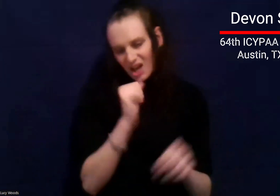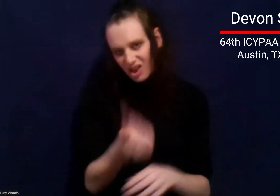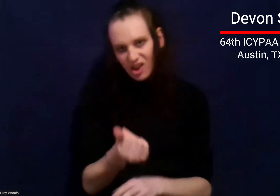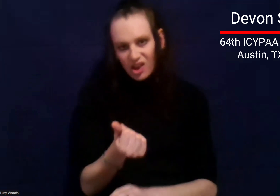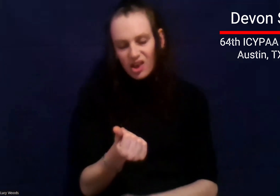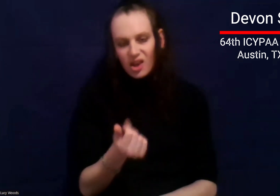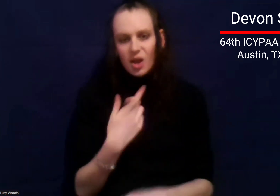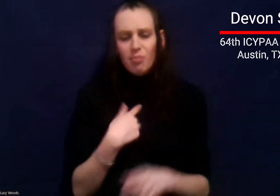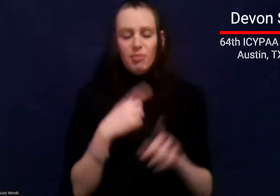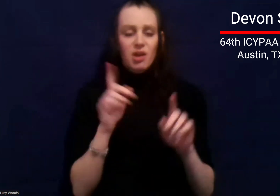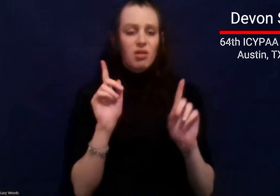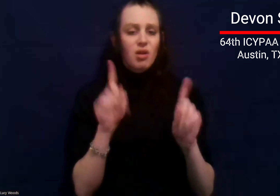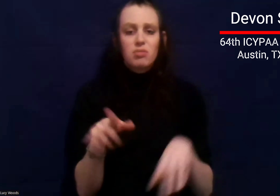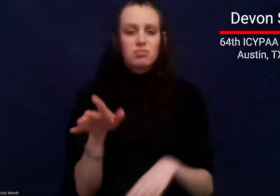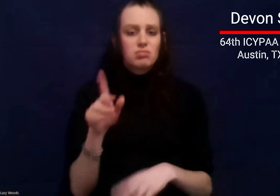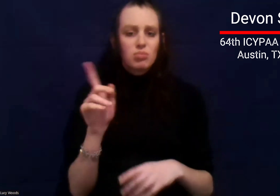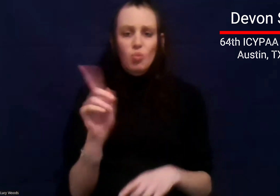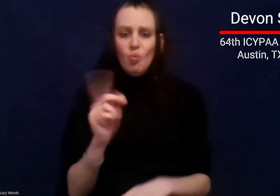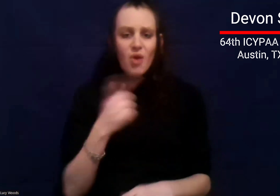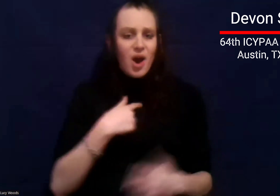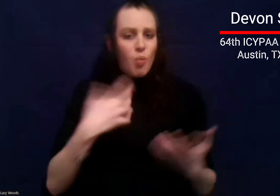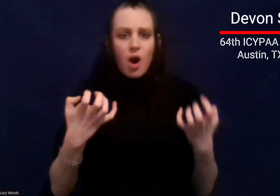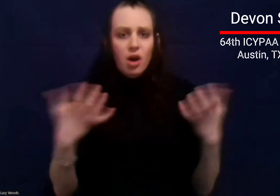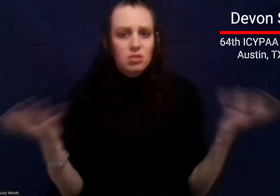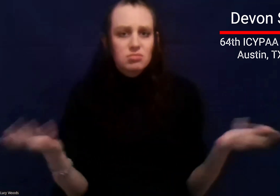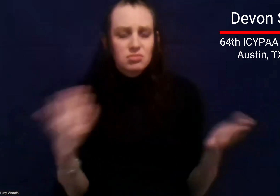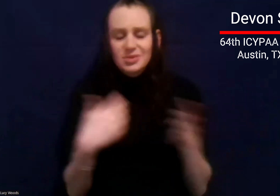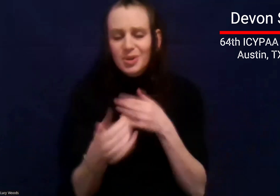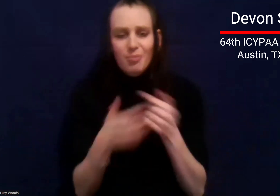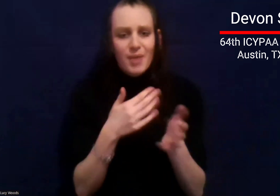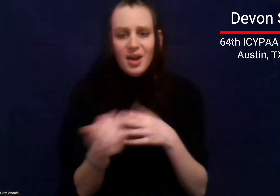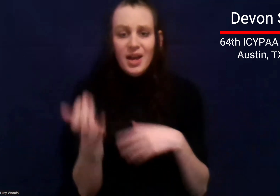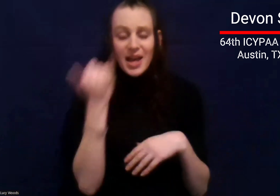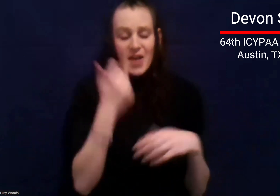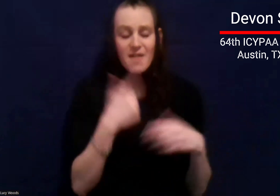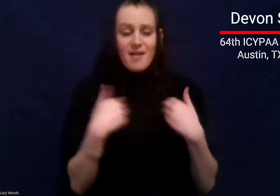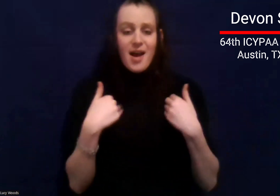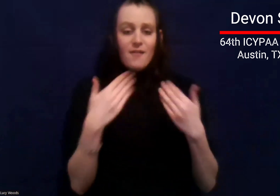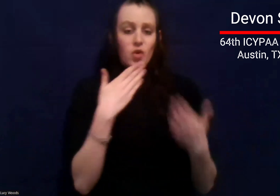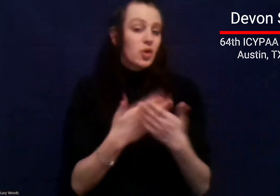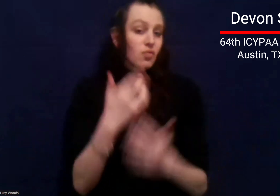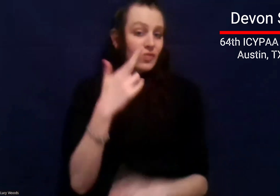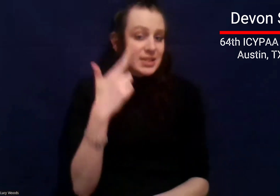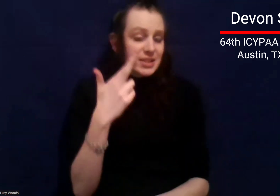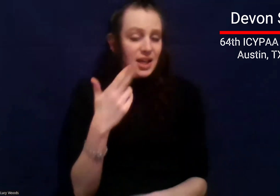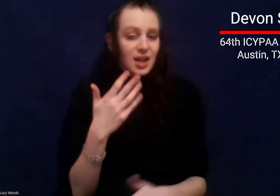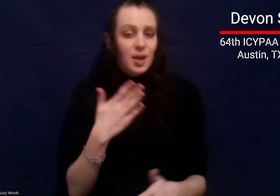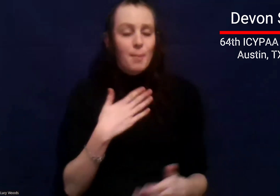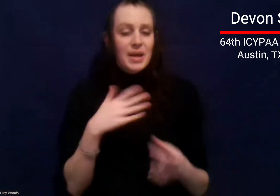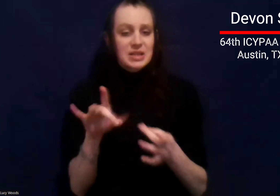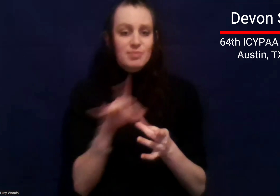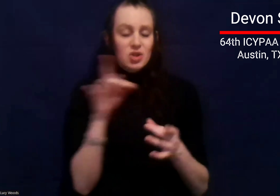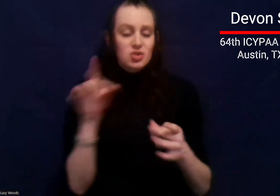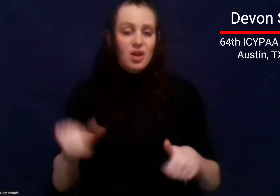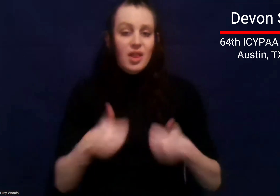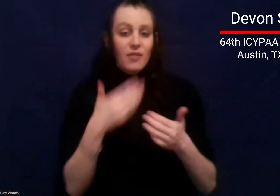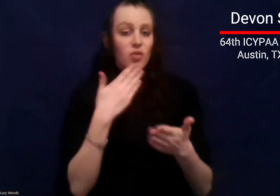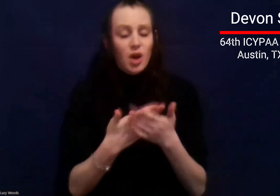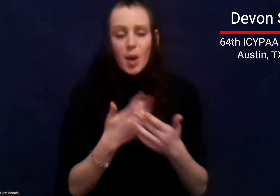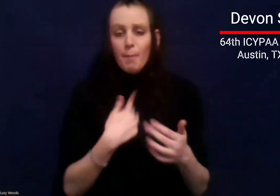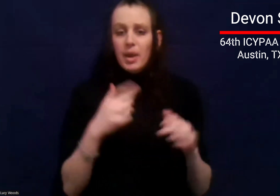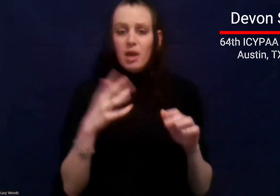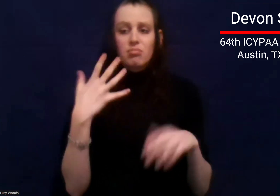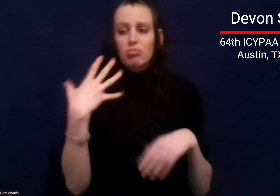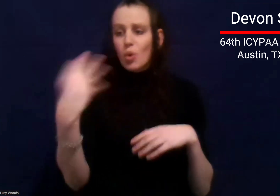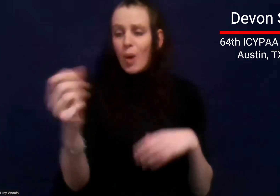go anywhere and everywhere as long as I have a sufficient reason to go and I'm on good spiritual grounding. It's just that simple.